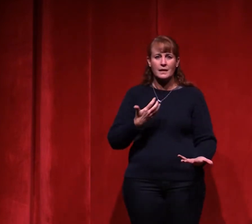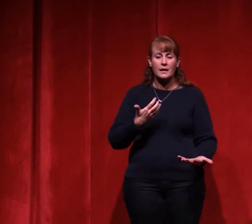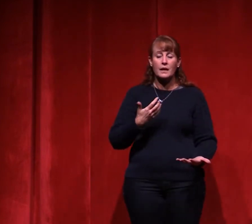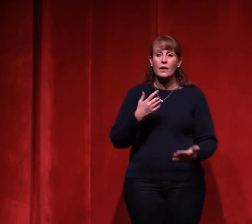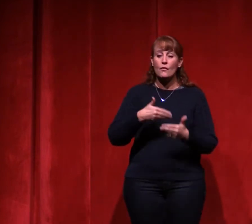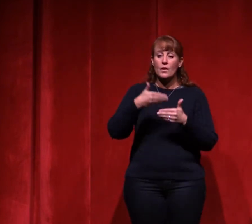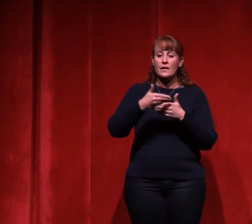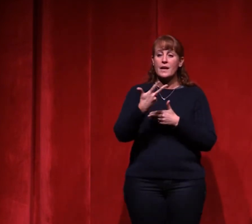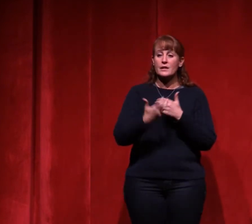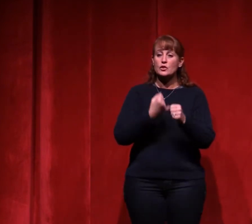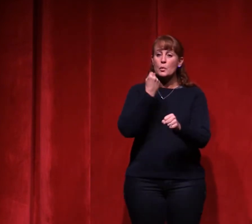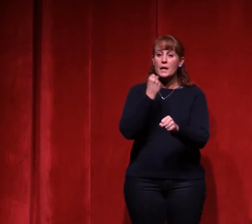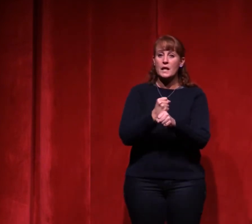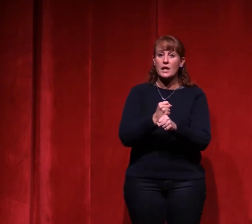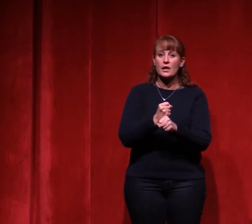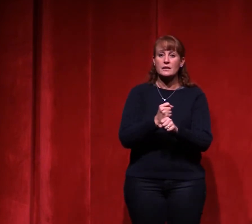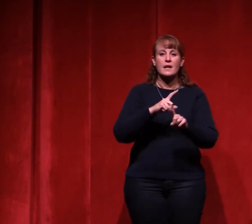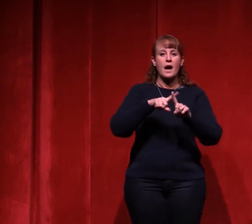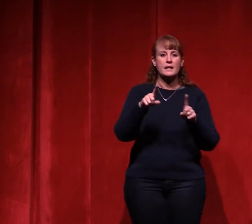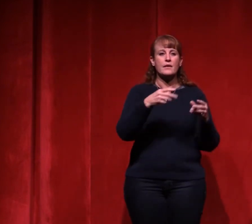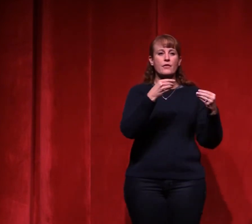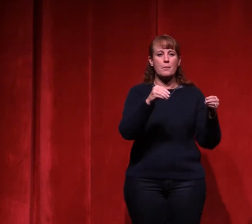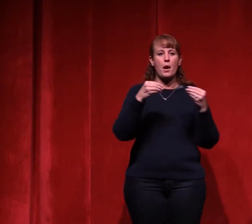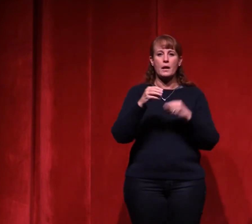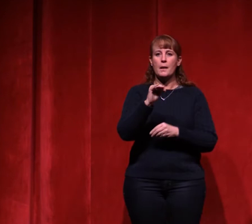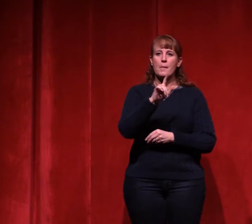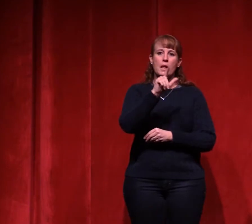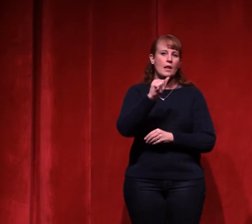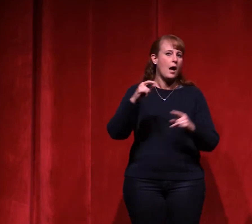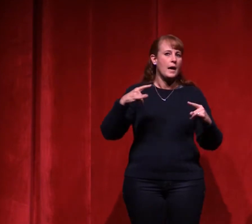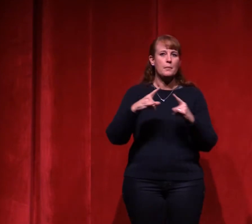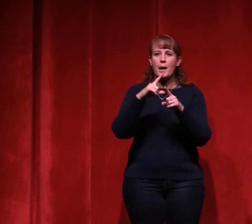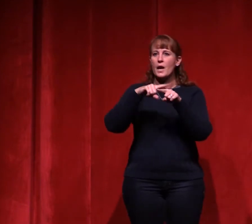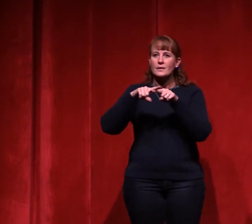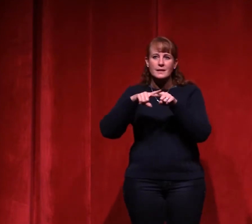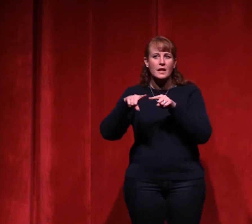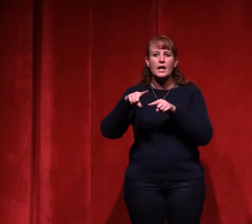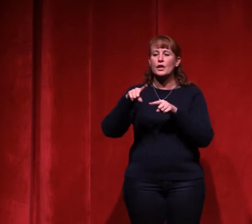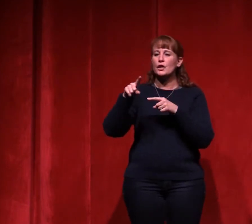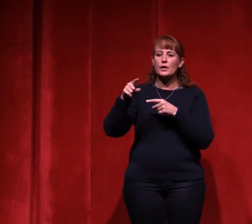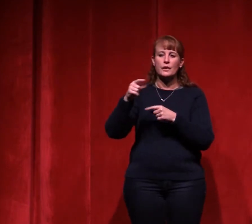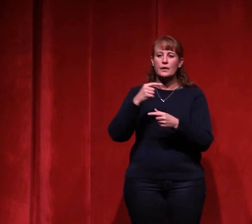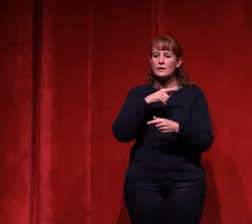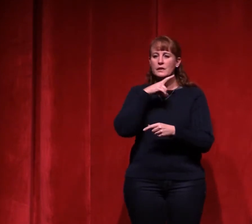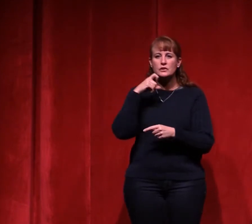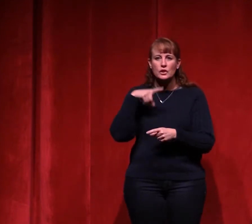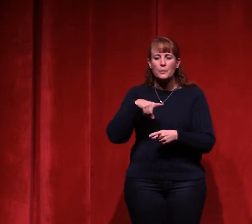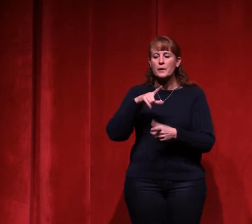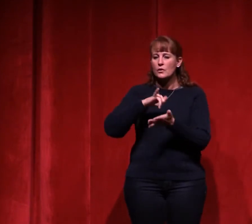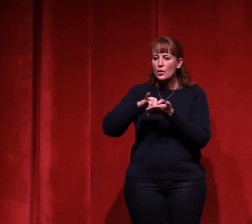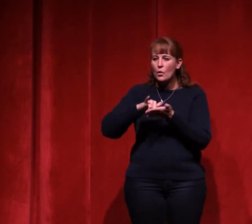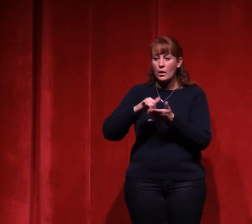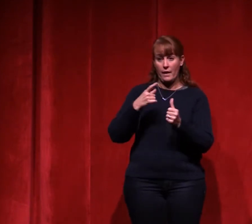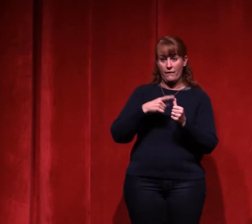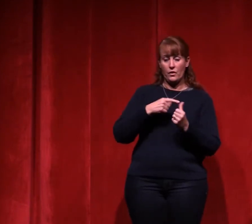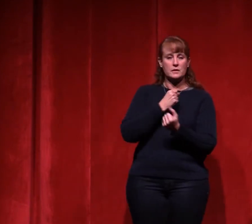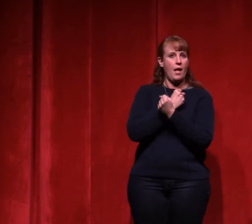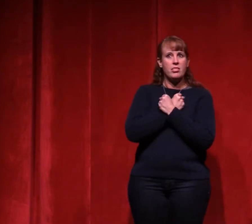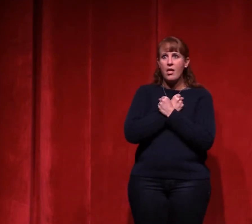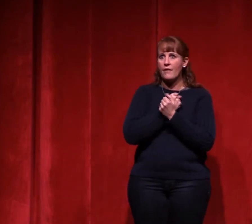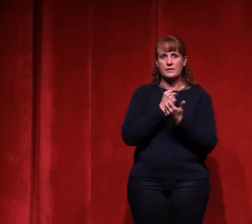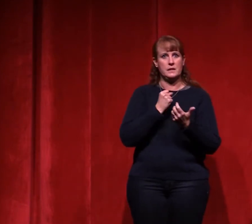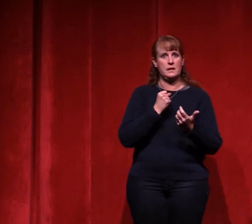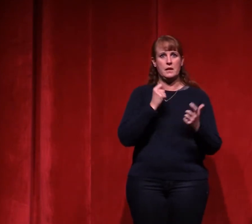For the next 3 years, I jumped from market to market, Milan, Paris, London, Hamburg, New York. And at first, I loved it. I shot